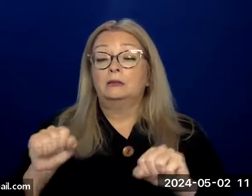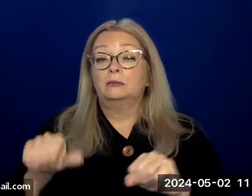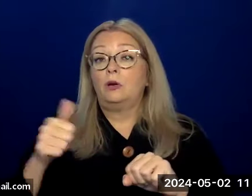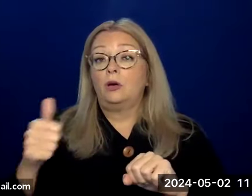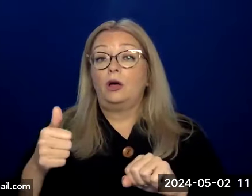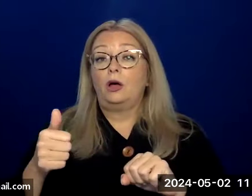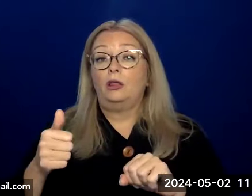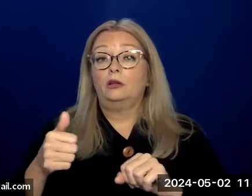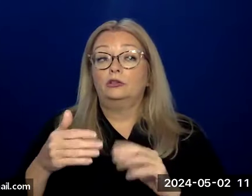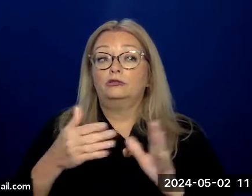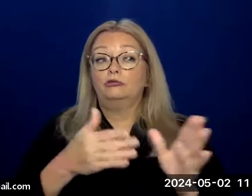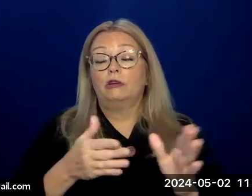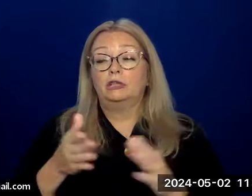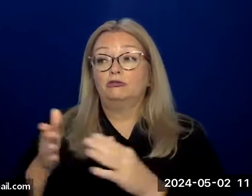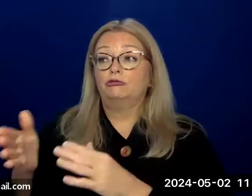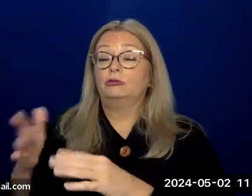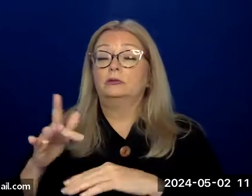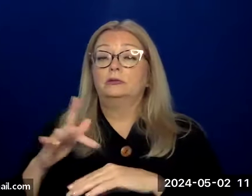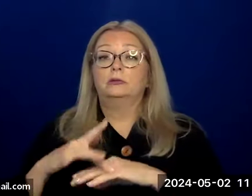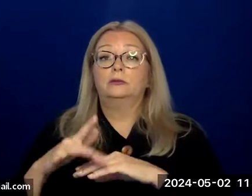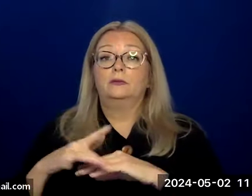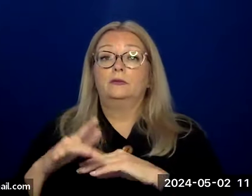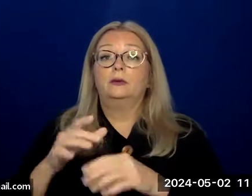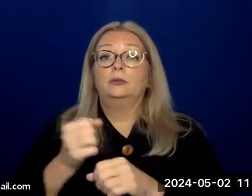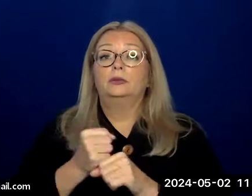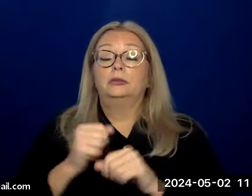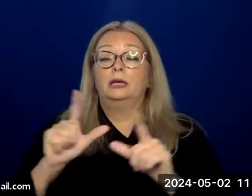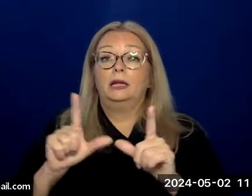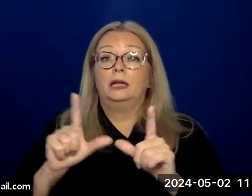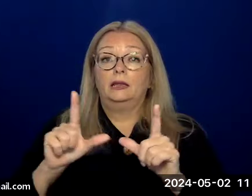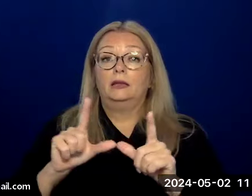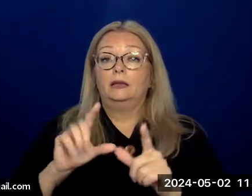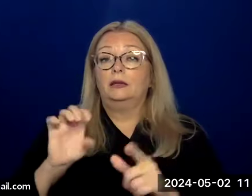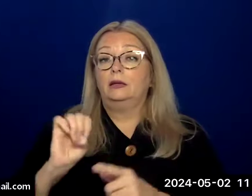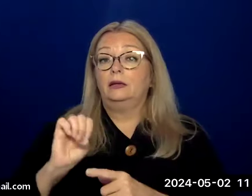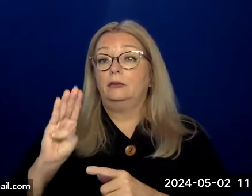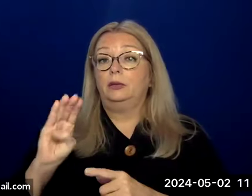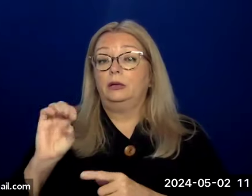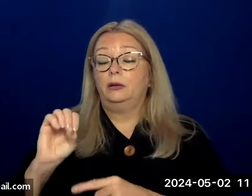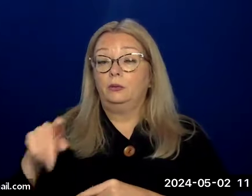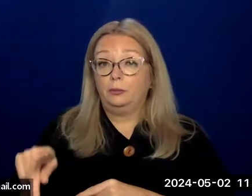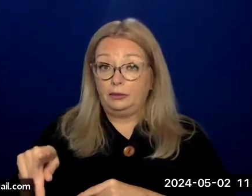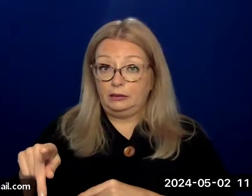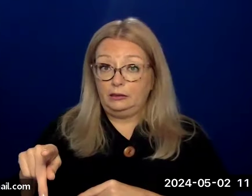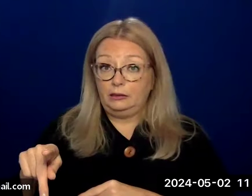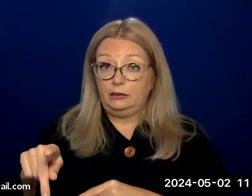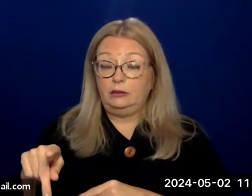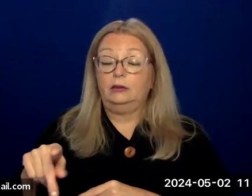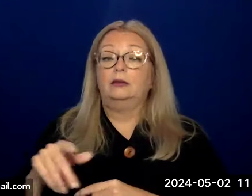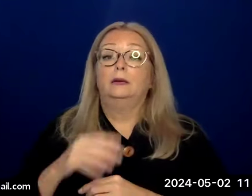available for getting licensure through the EBOP, the Examining Board of Psychology.